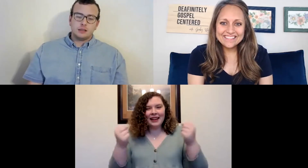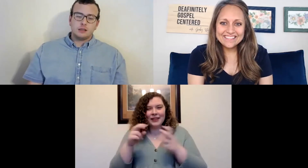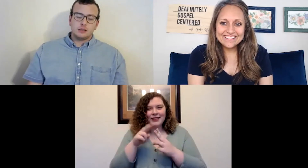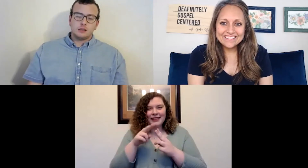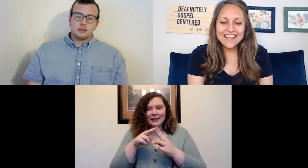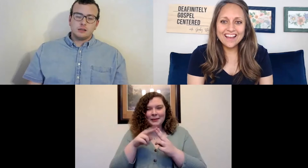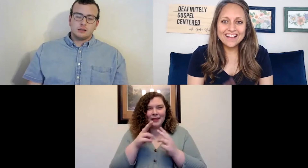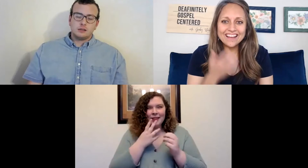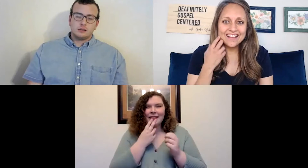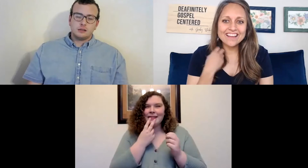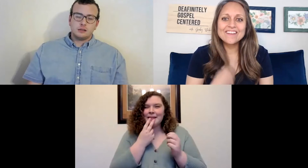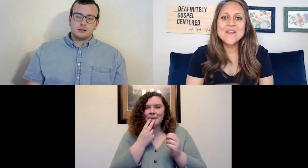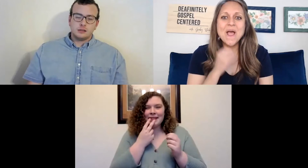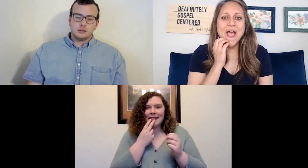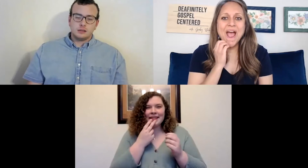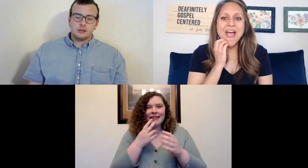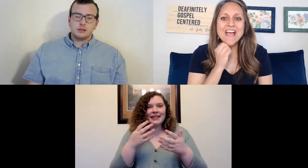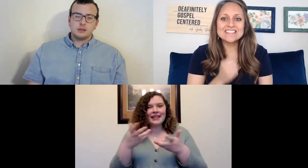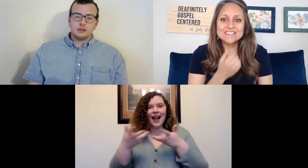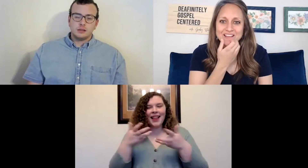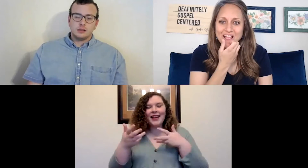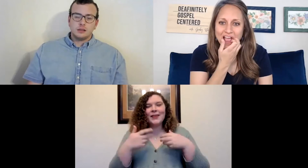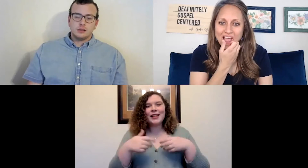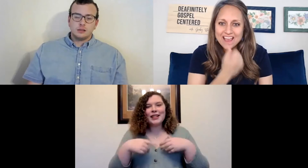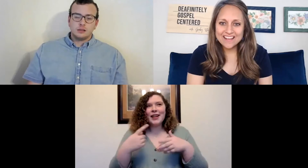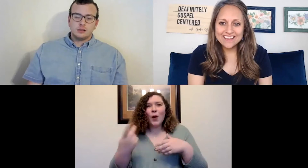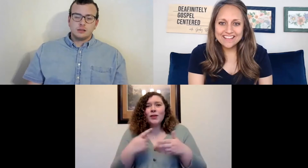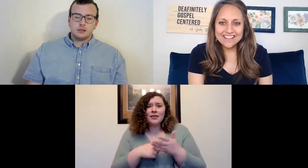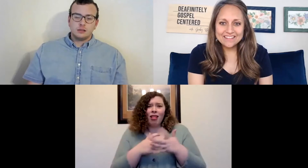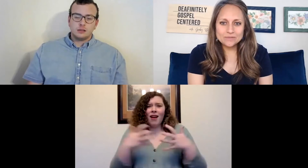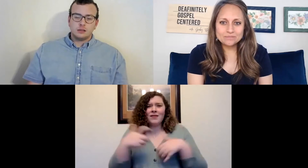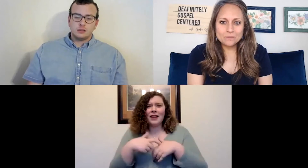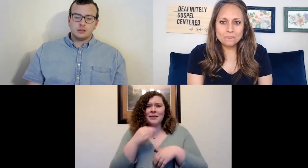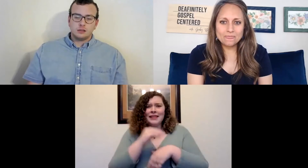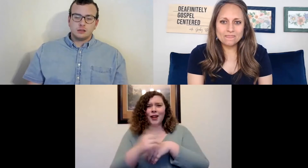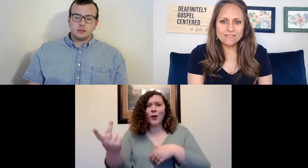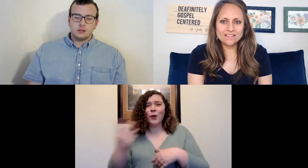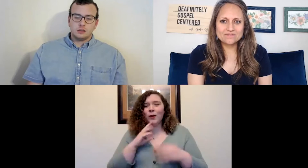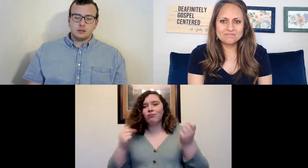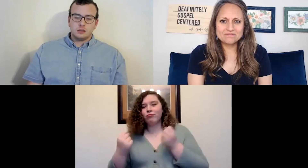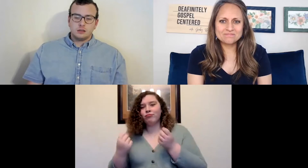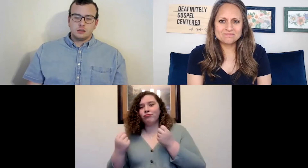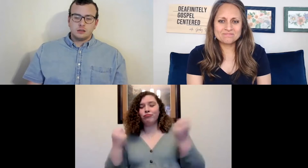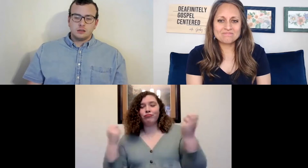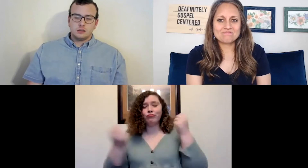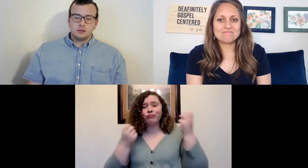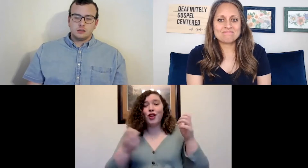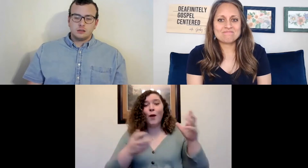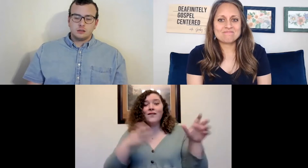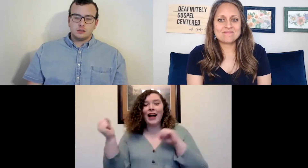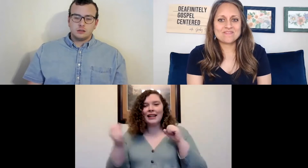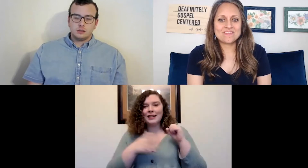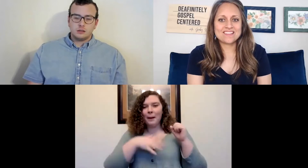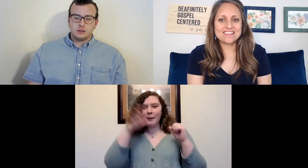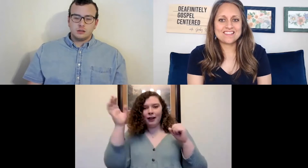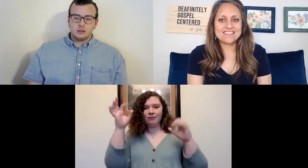really that, could be called an intimate sign register or intimate dialogue, because so